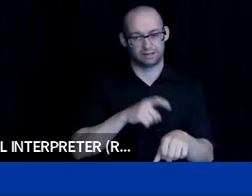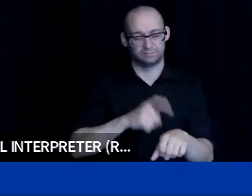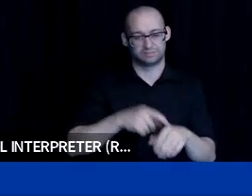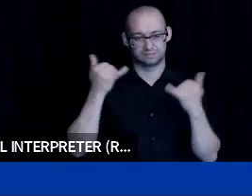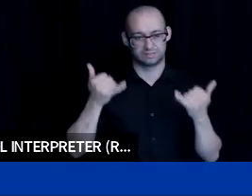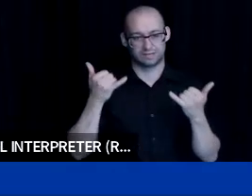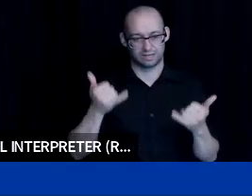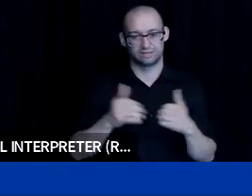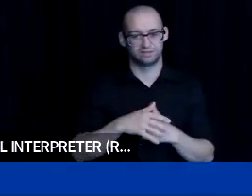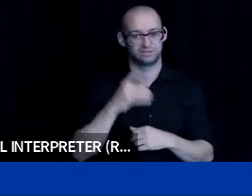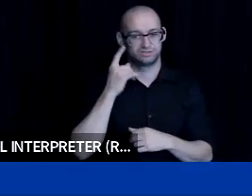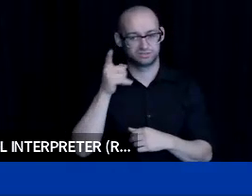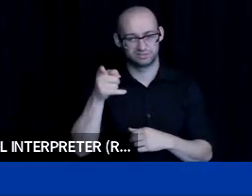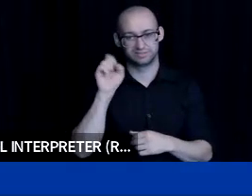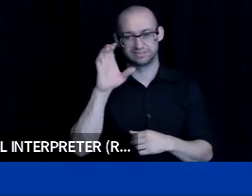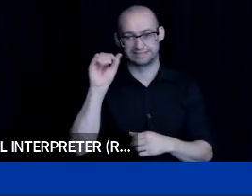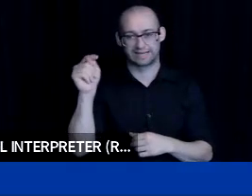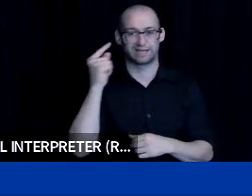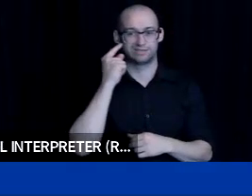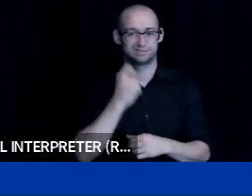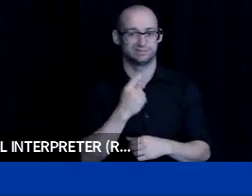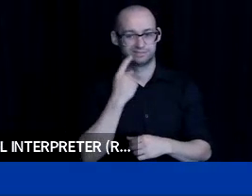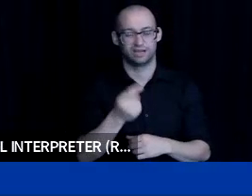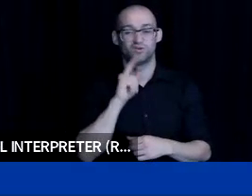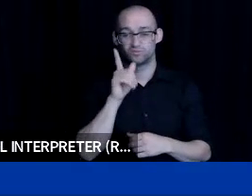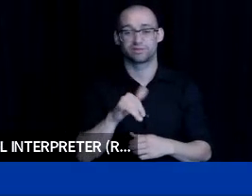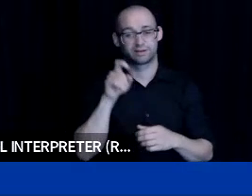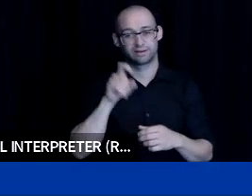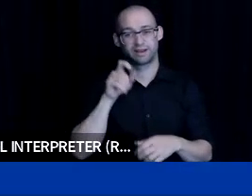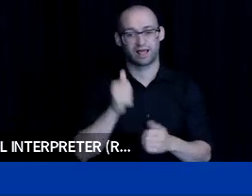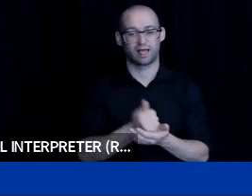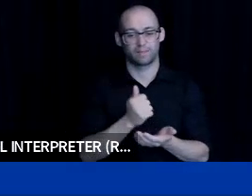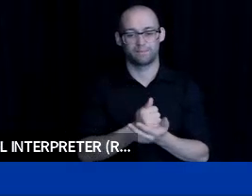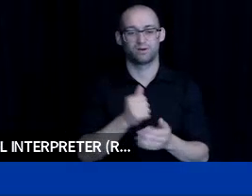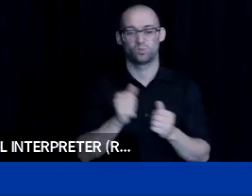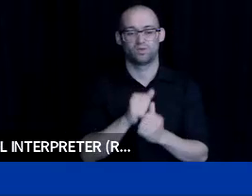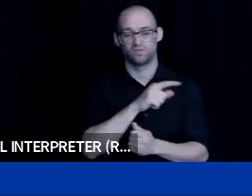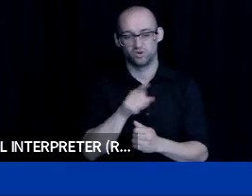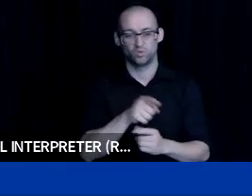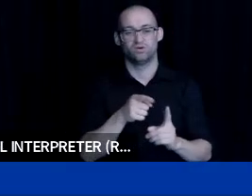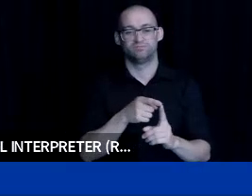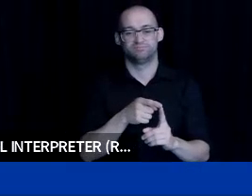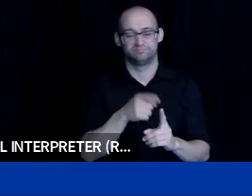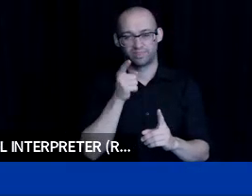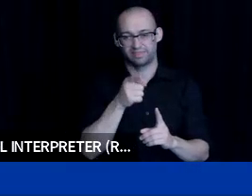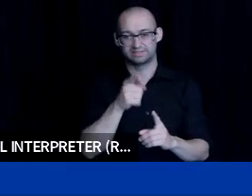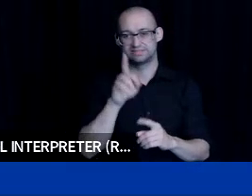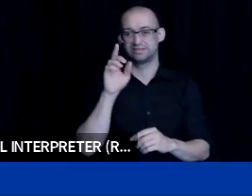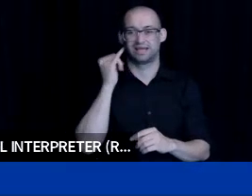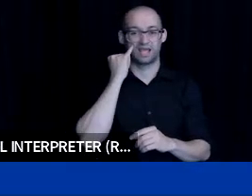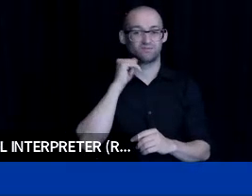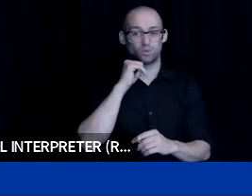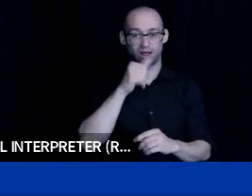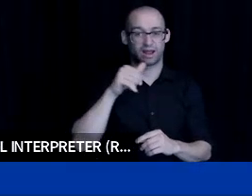Scott literally just got done saying it. What we really need help with from you is to, if you haven't yet